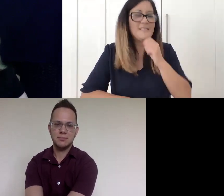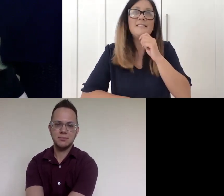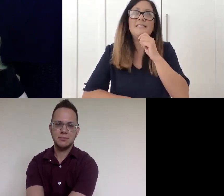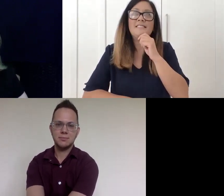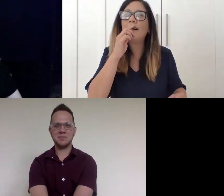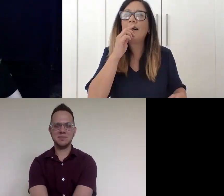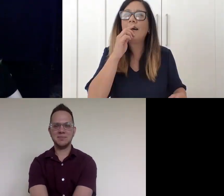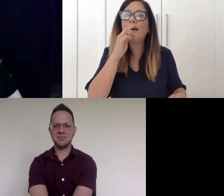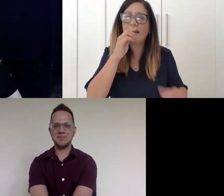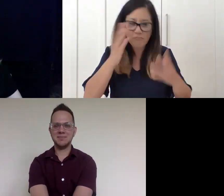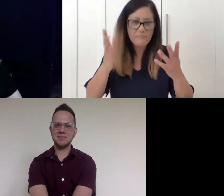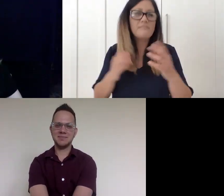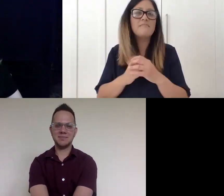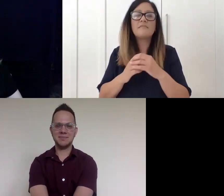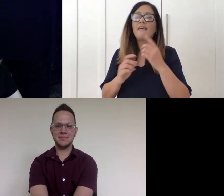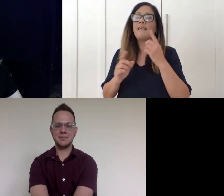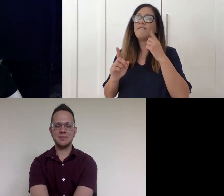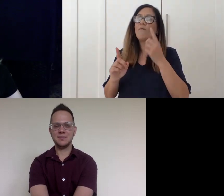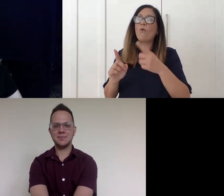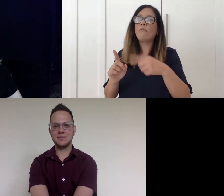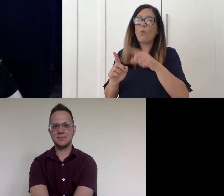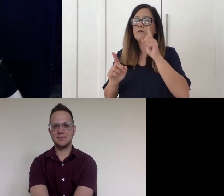doctor or any professional.